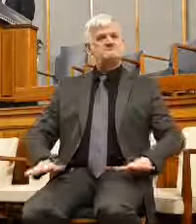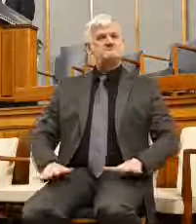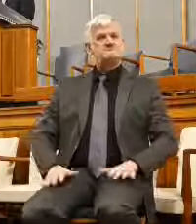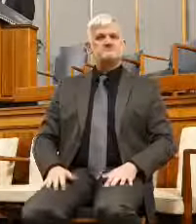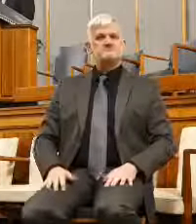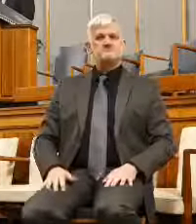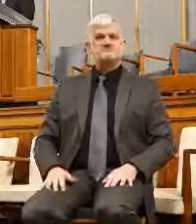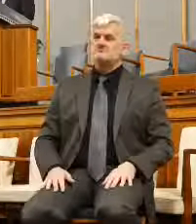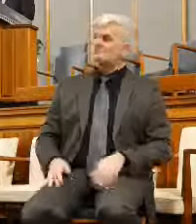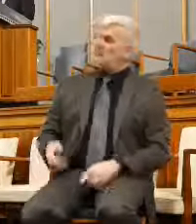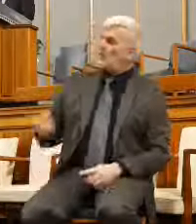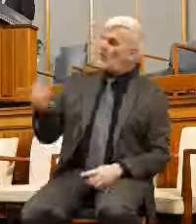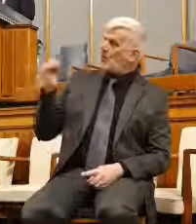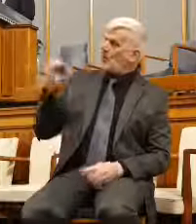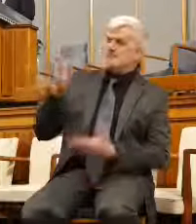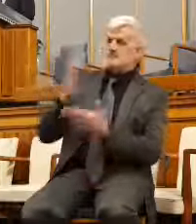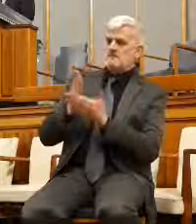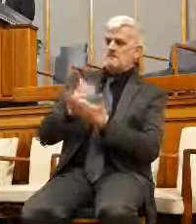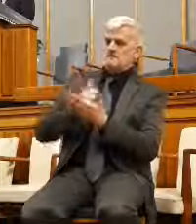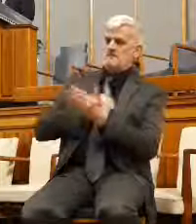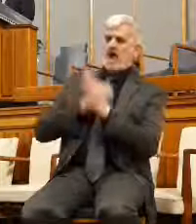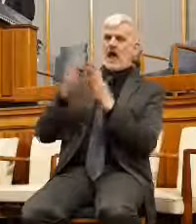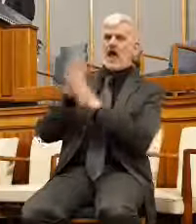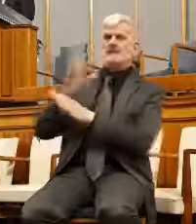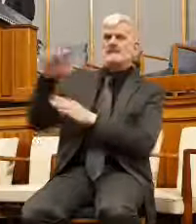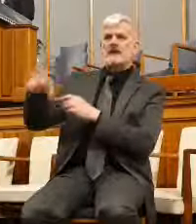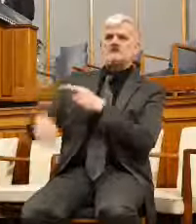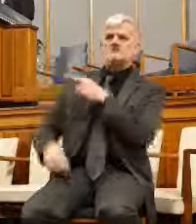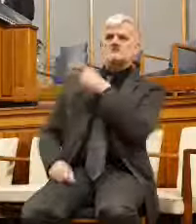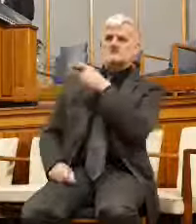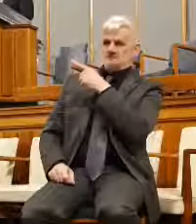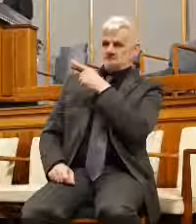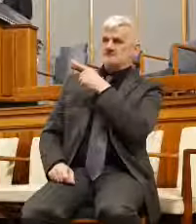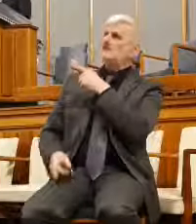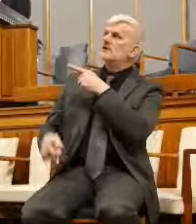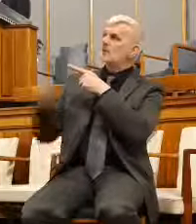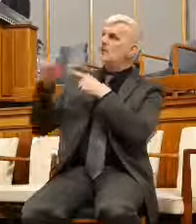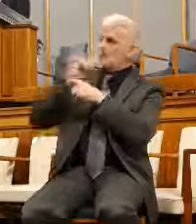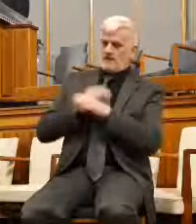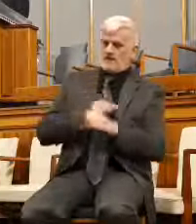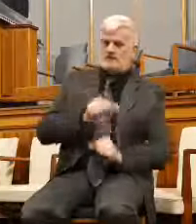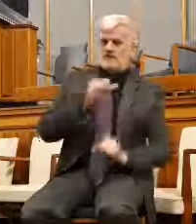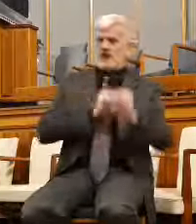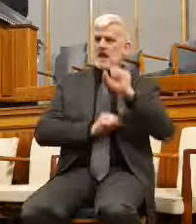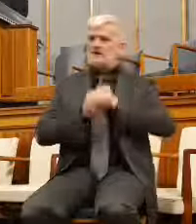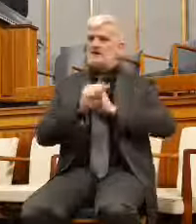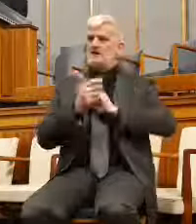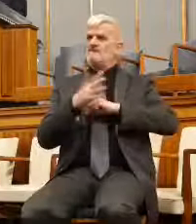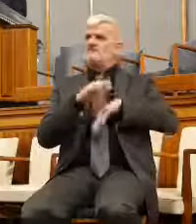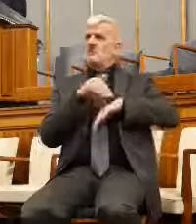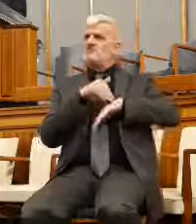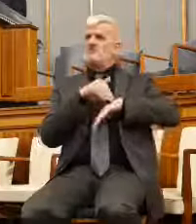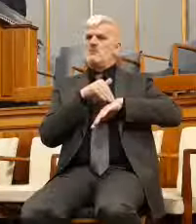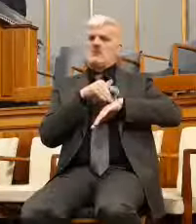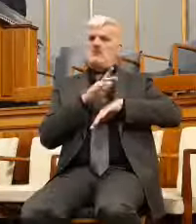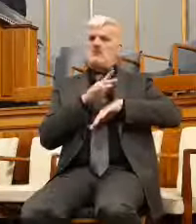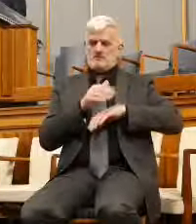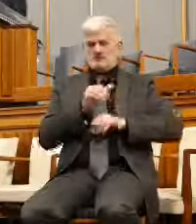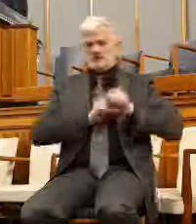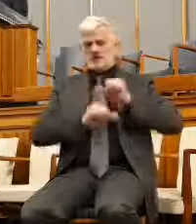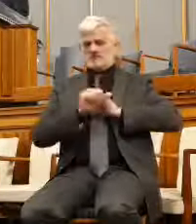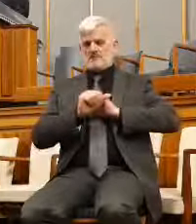Thou art my hiding place. Thou shalt preserve me from trouble. Thou shalt